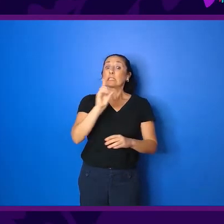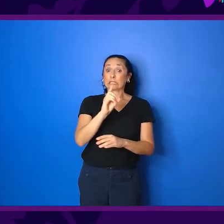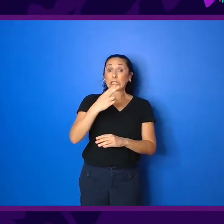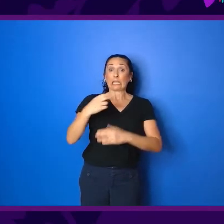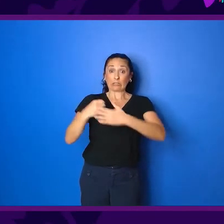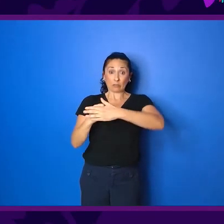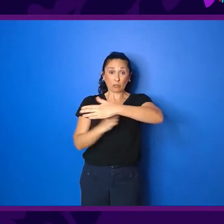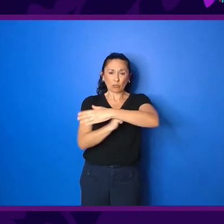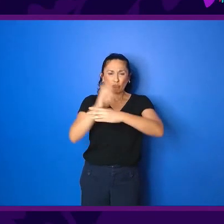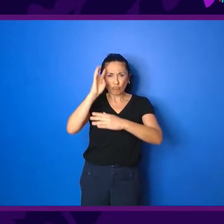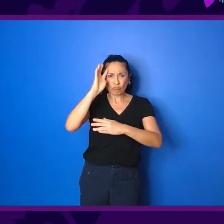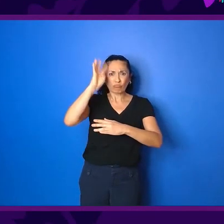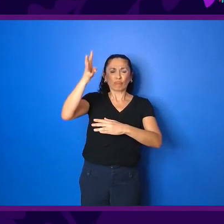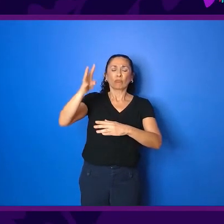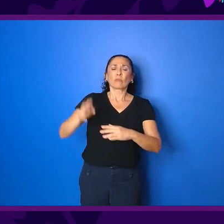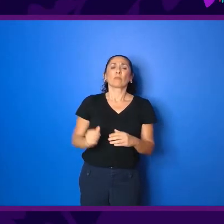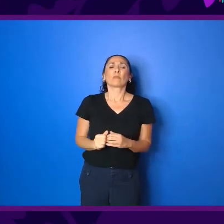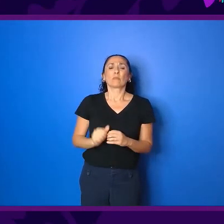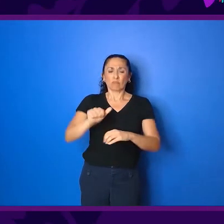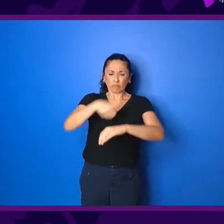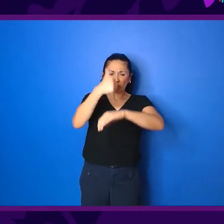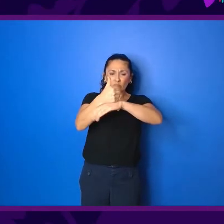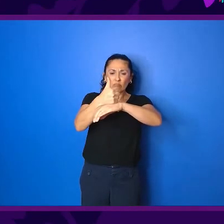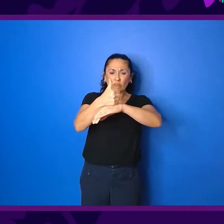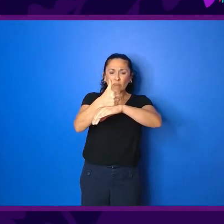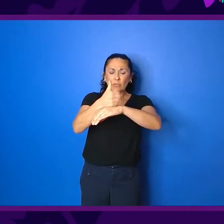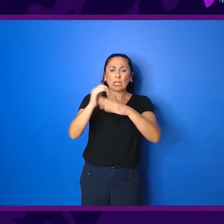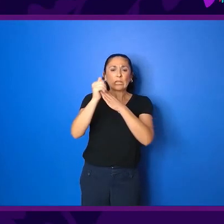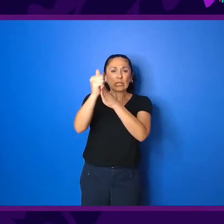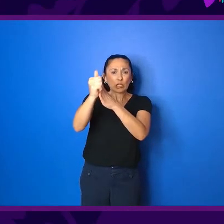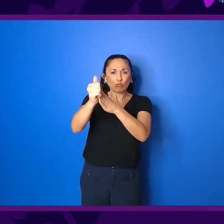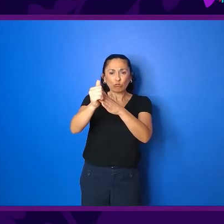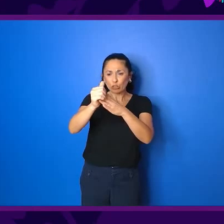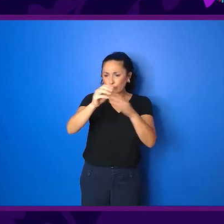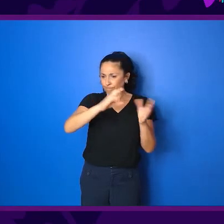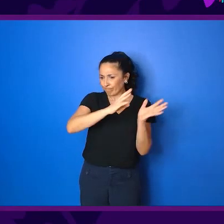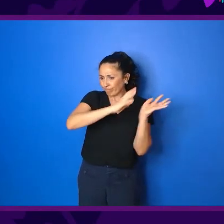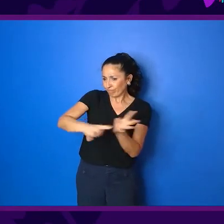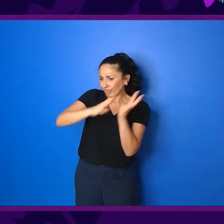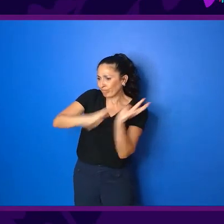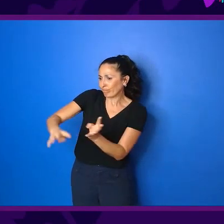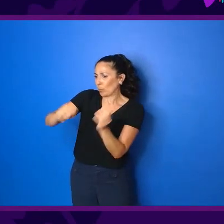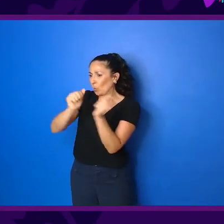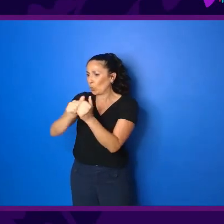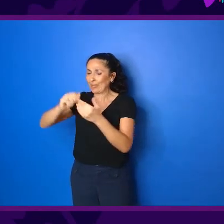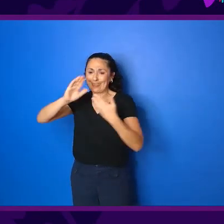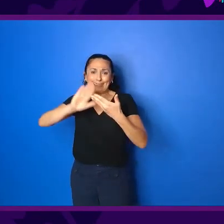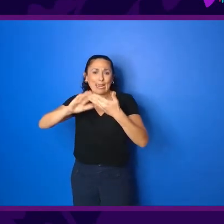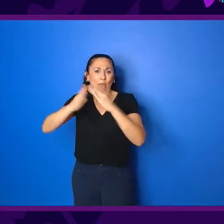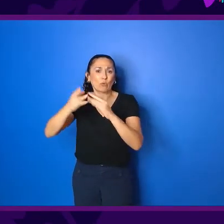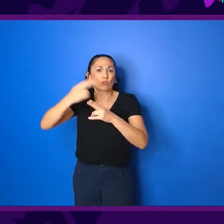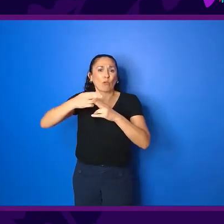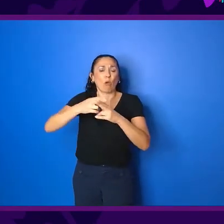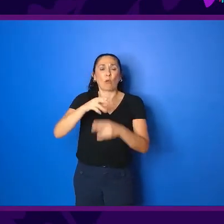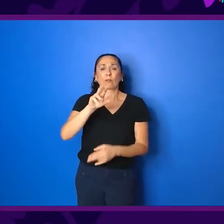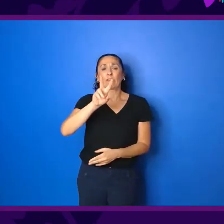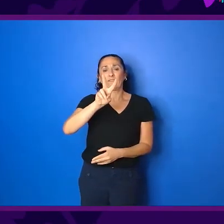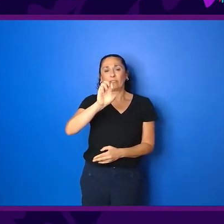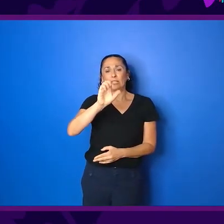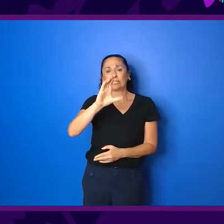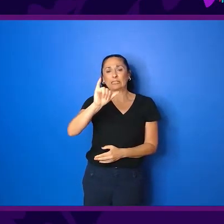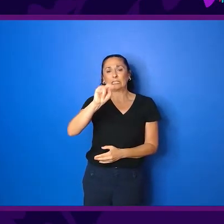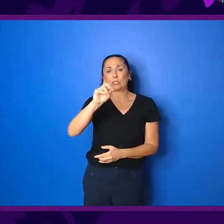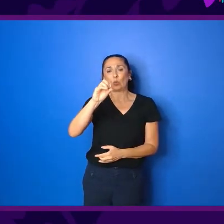of thousands of youth, parents, and community members, Vecinos Unidos, Neighbors United, that are